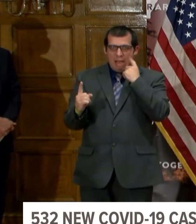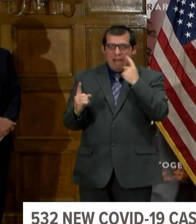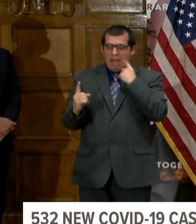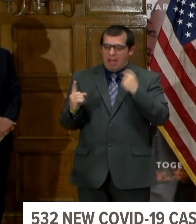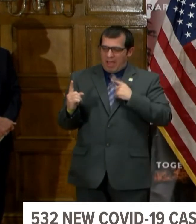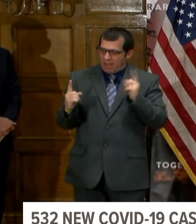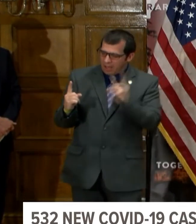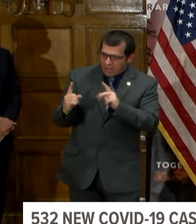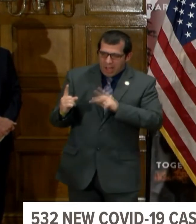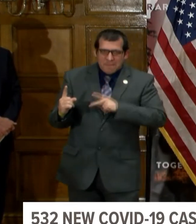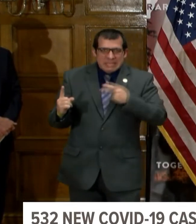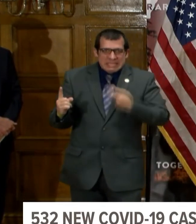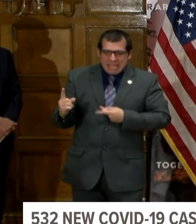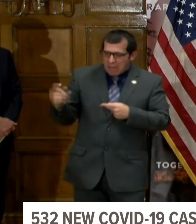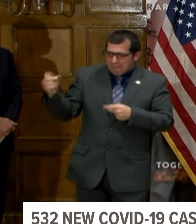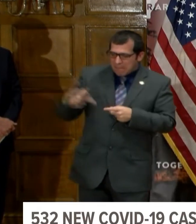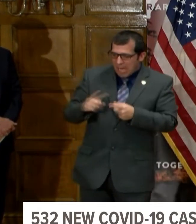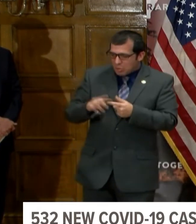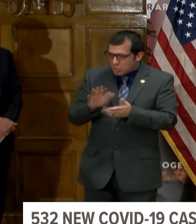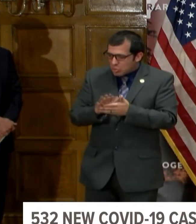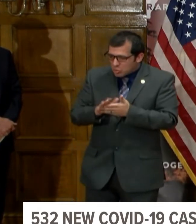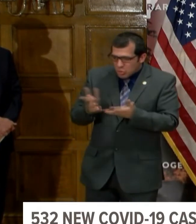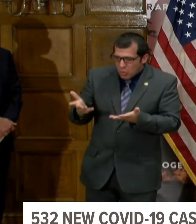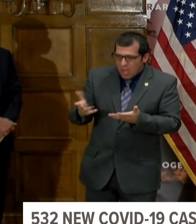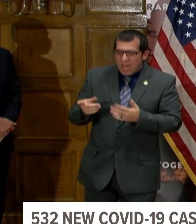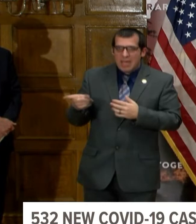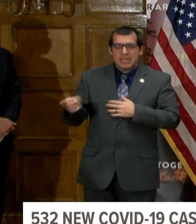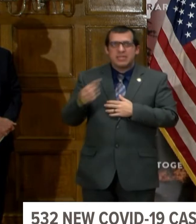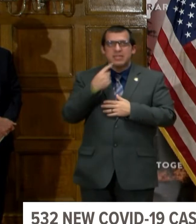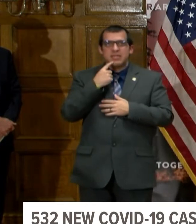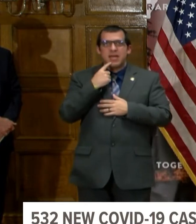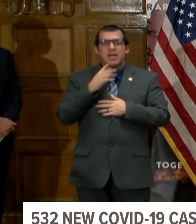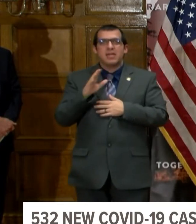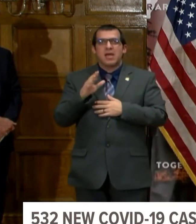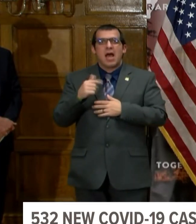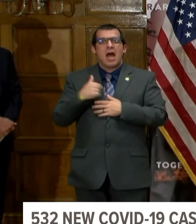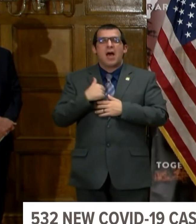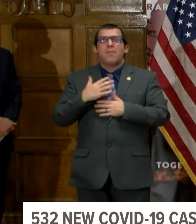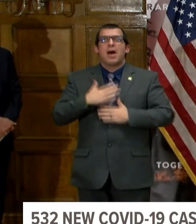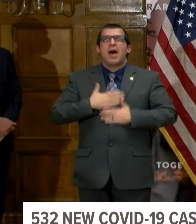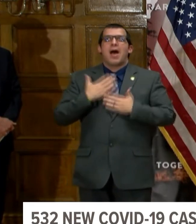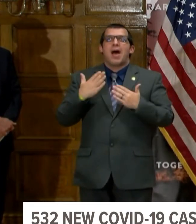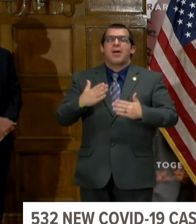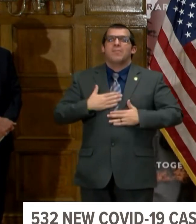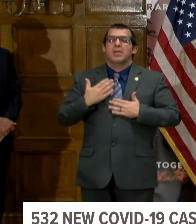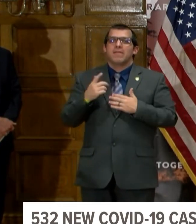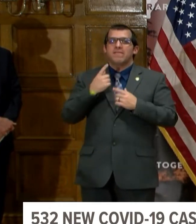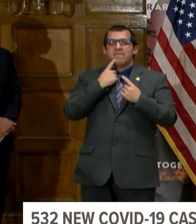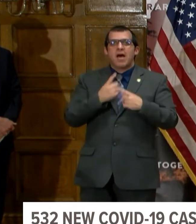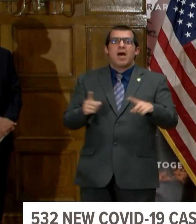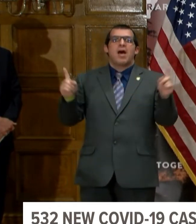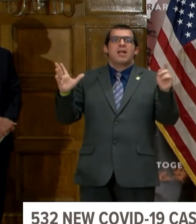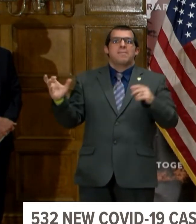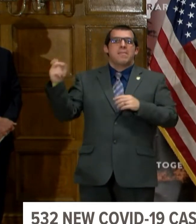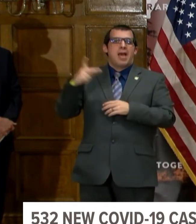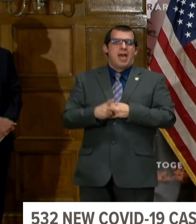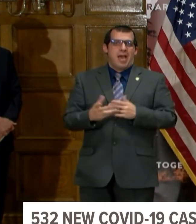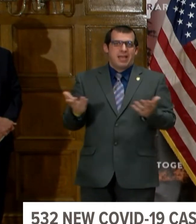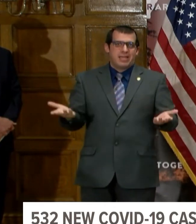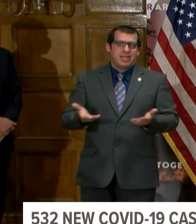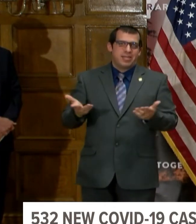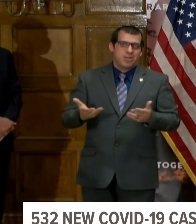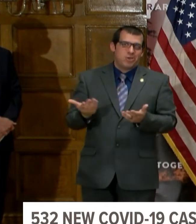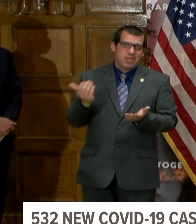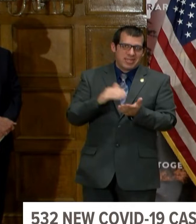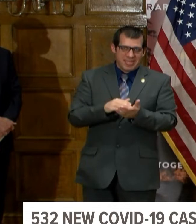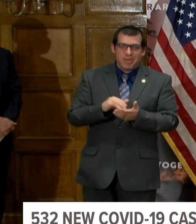because I thought he was upset about returning to school. And he said, I'm just so happy to finally be back at school, and I'm so happy to be here.